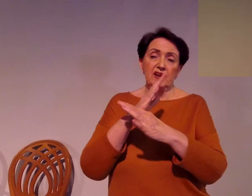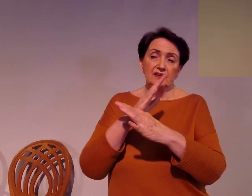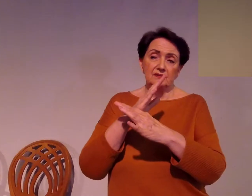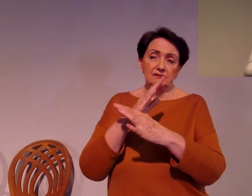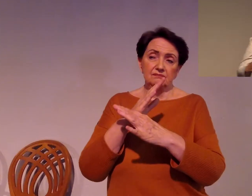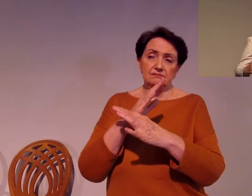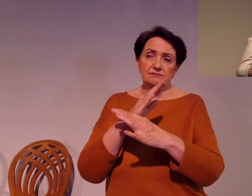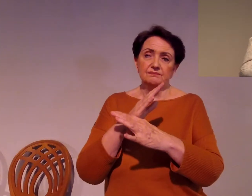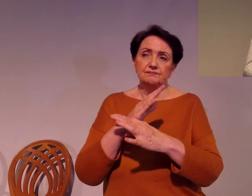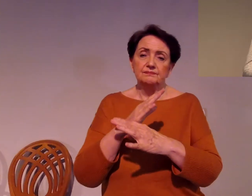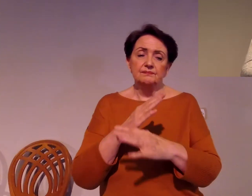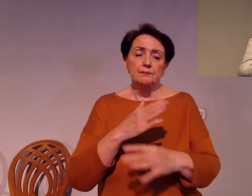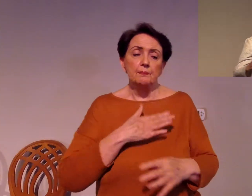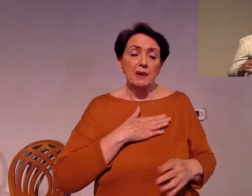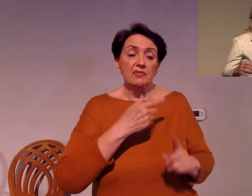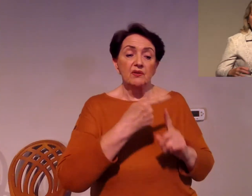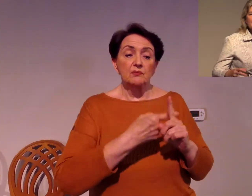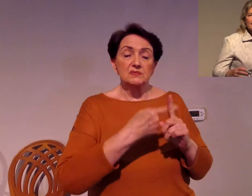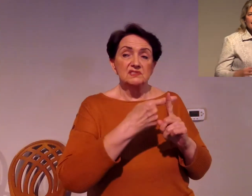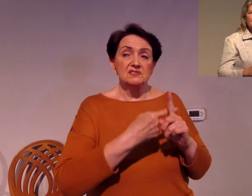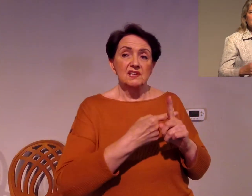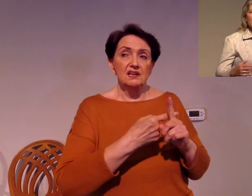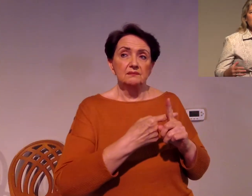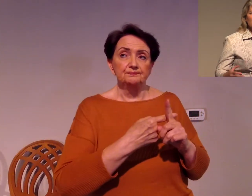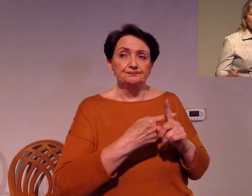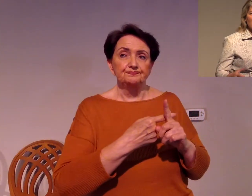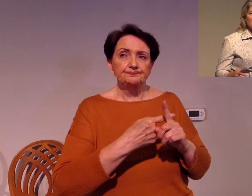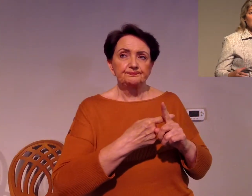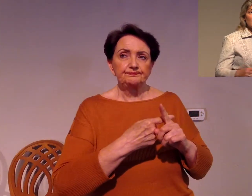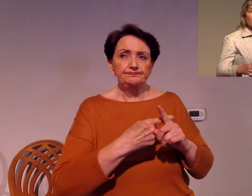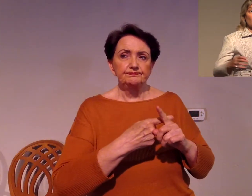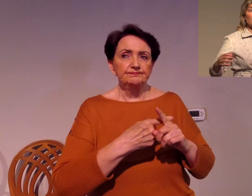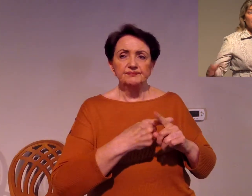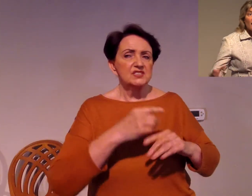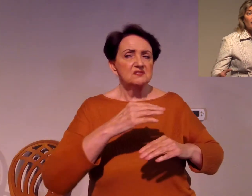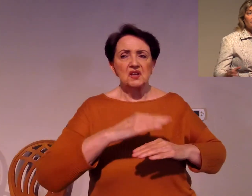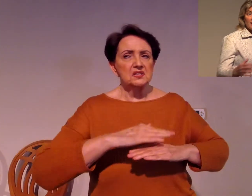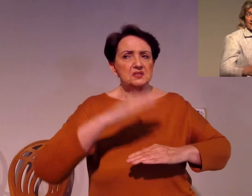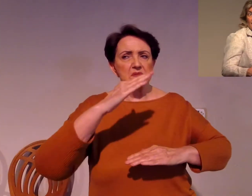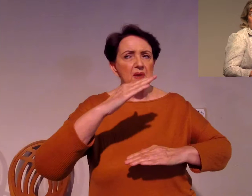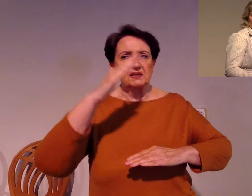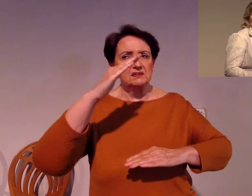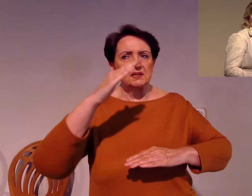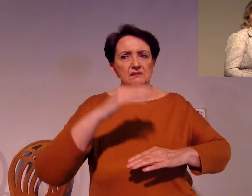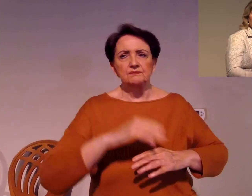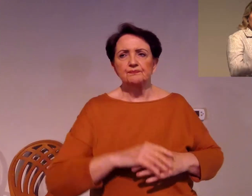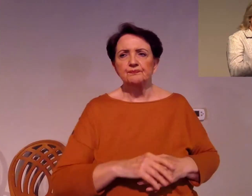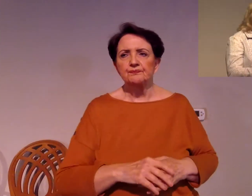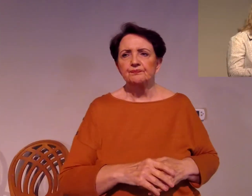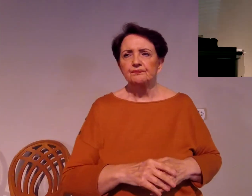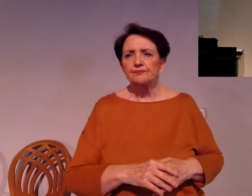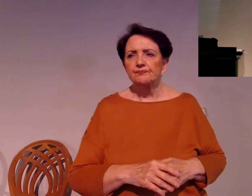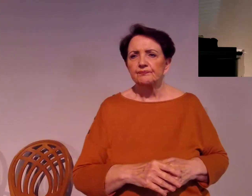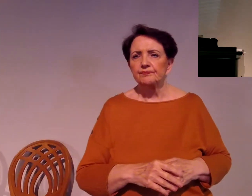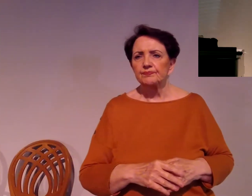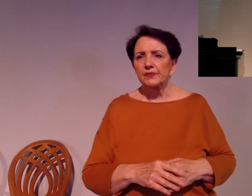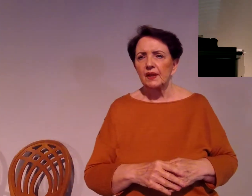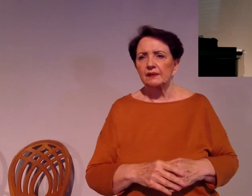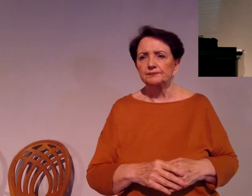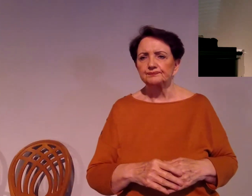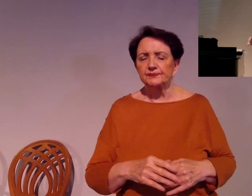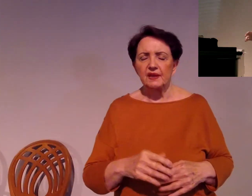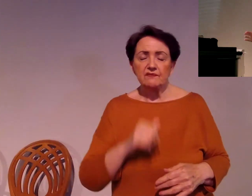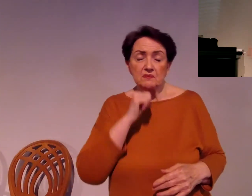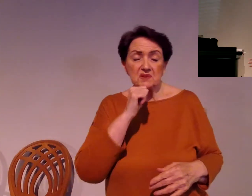then my thermostat, my capacity is not expanding. Therefore, the love is not expanding because if I'm not feeling it